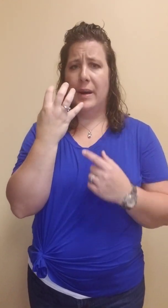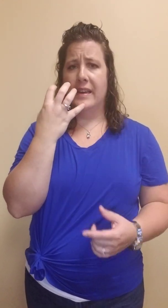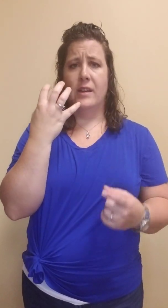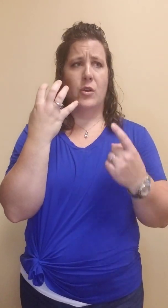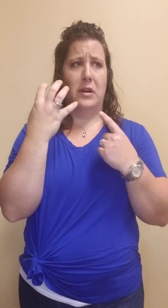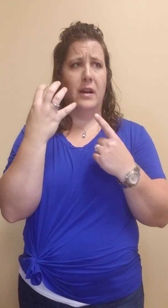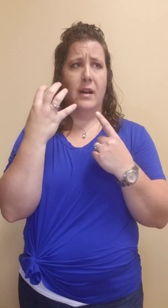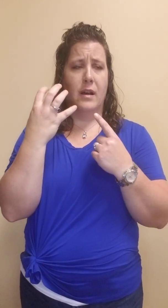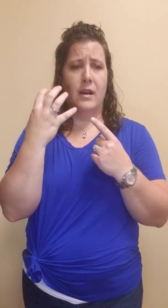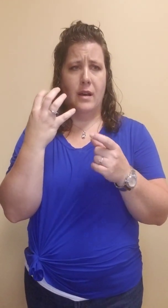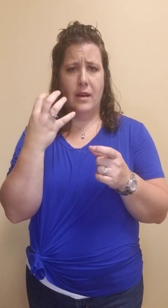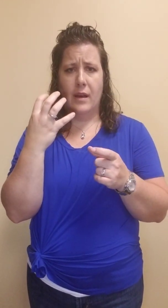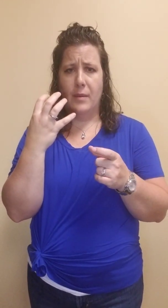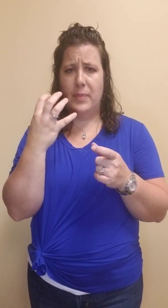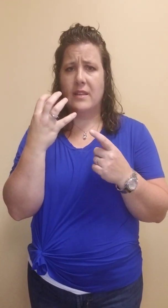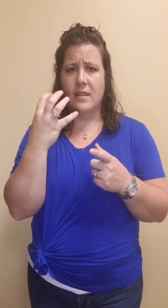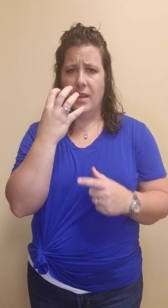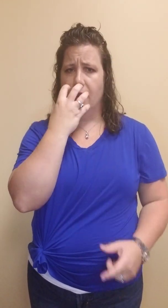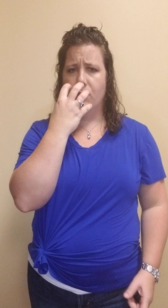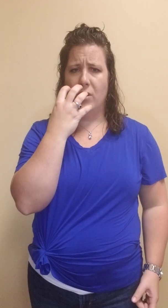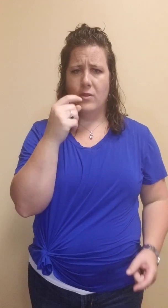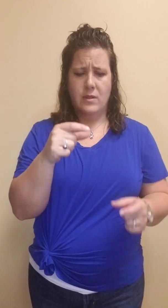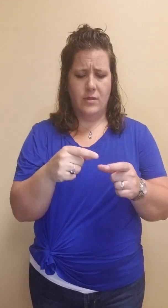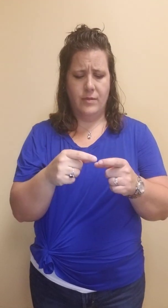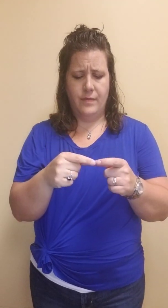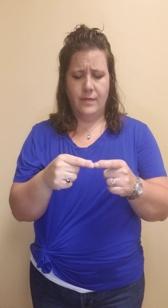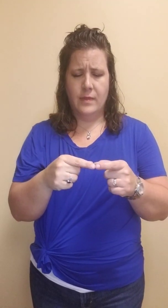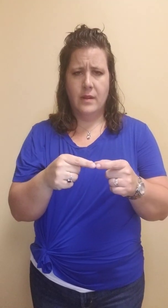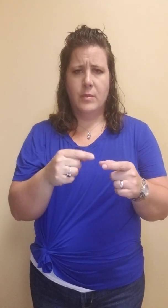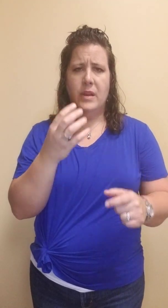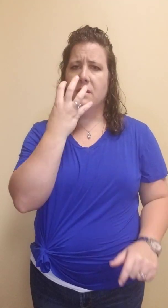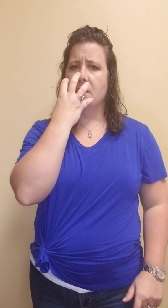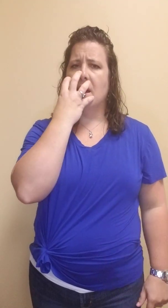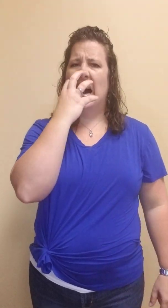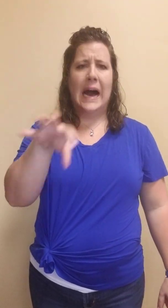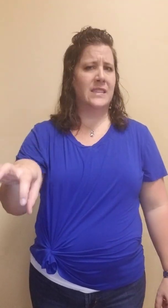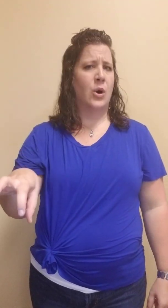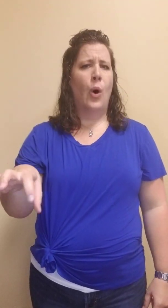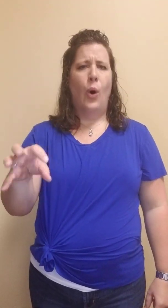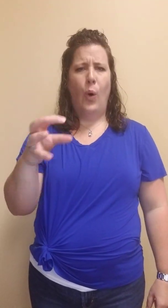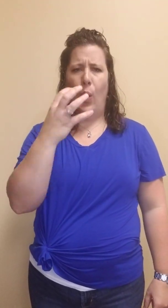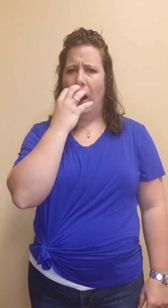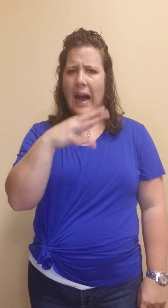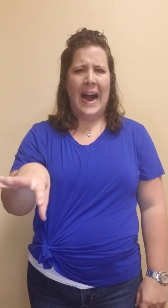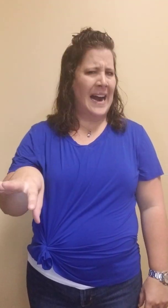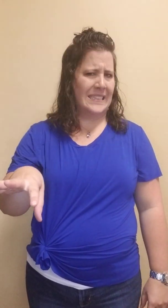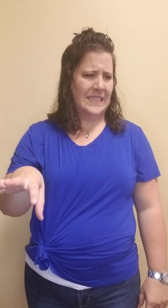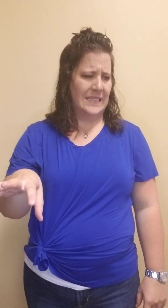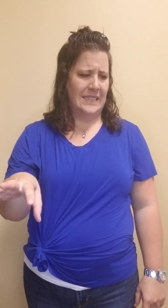pocket or a pizza thing, one of those little pizzas. Hot. Hot.